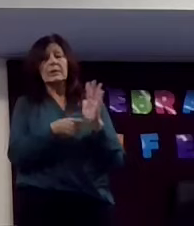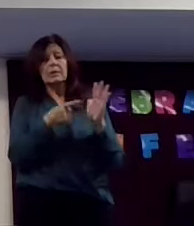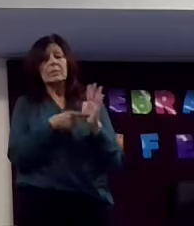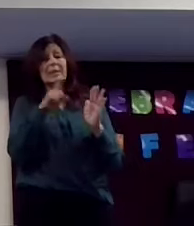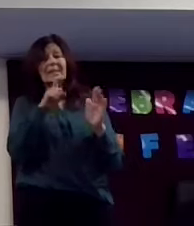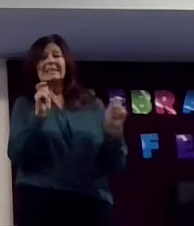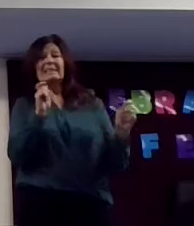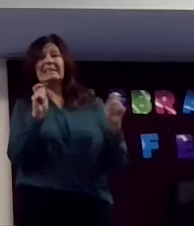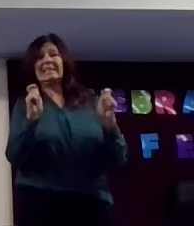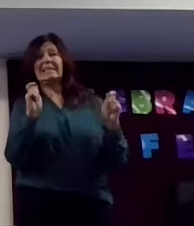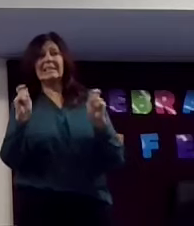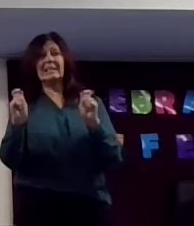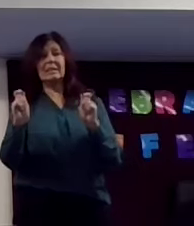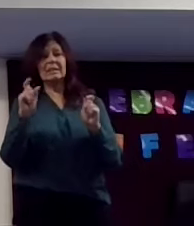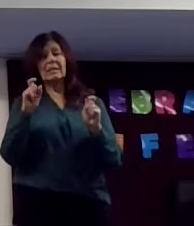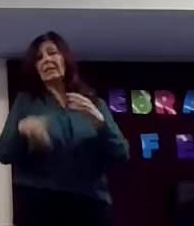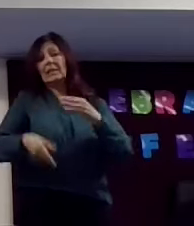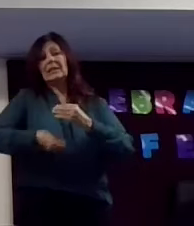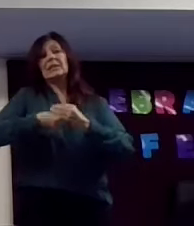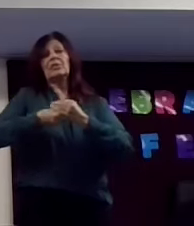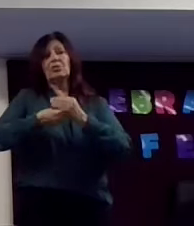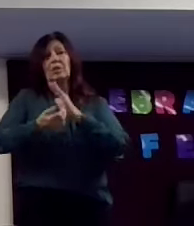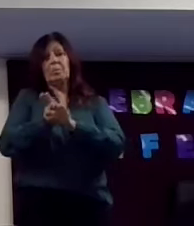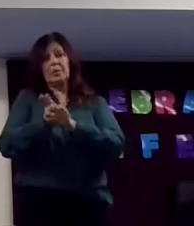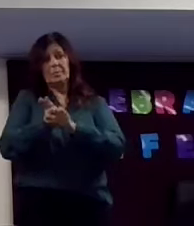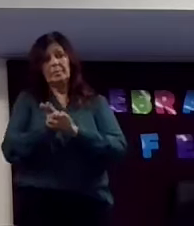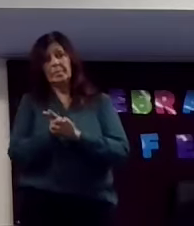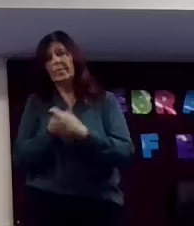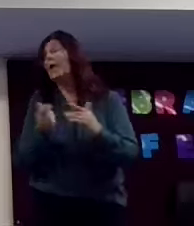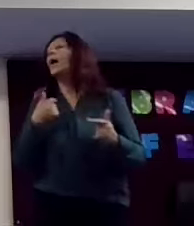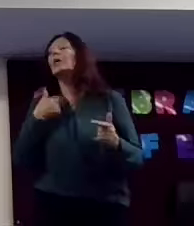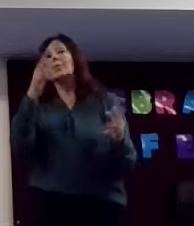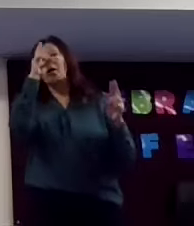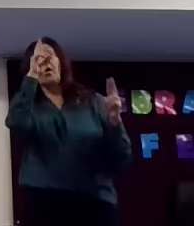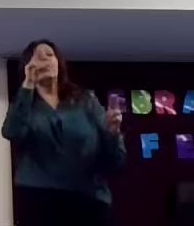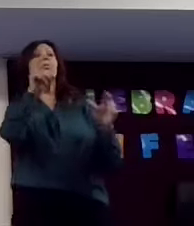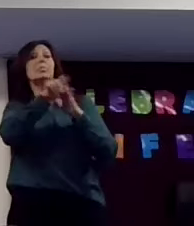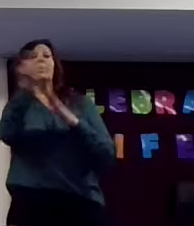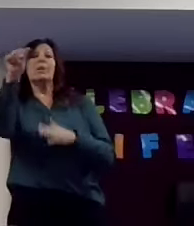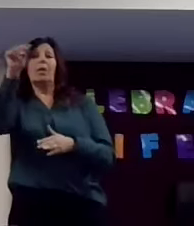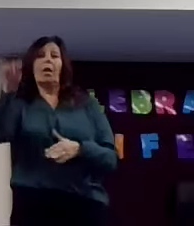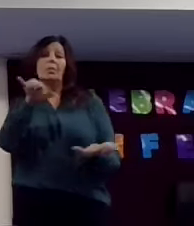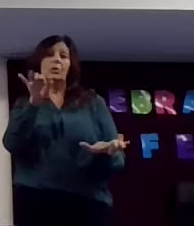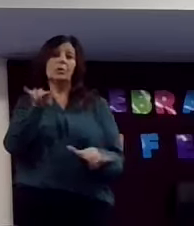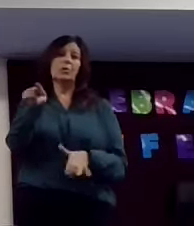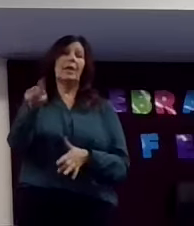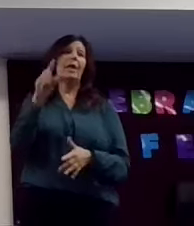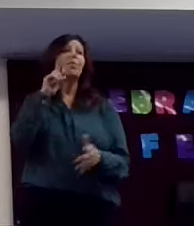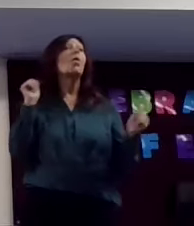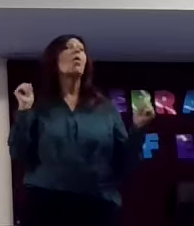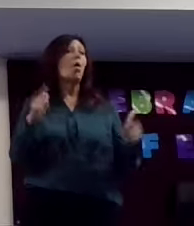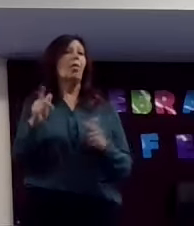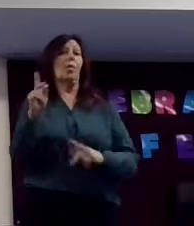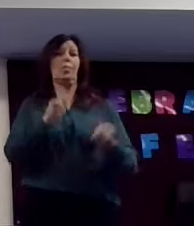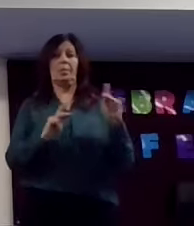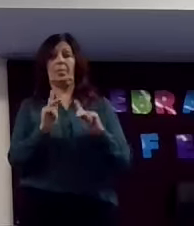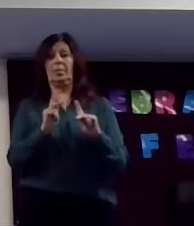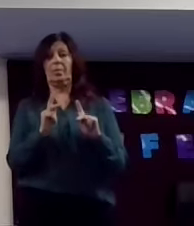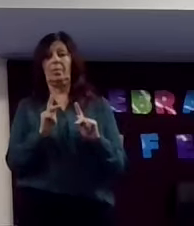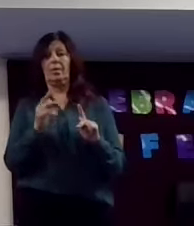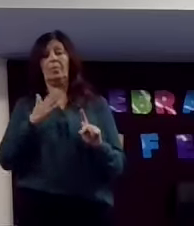sometimes need tweaking, sometimes need additional amendments. And I would be honored to be in Albany to do that for all the people